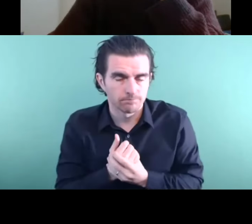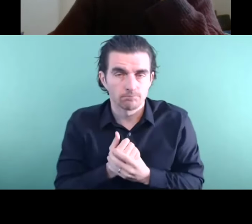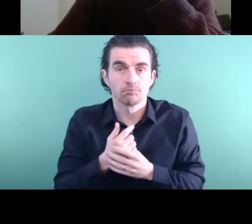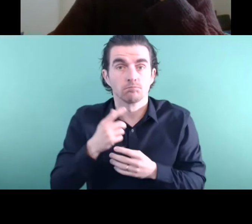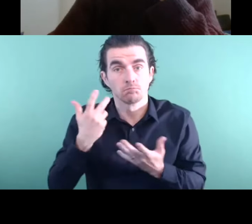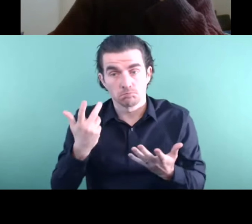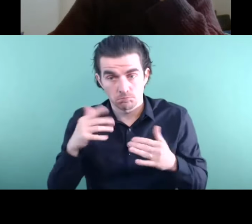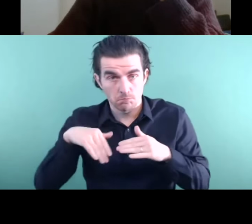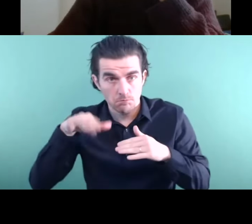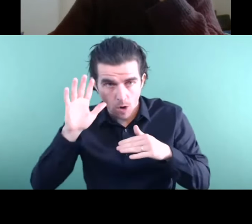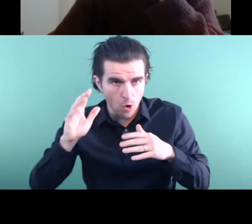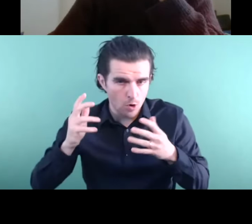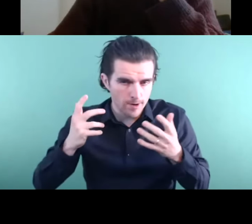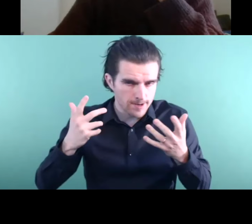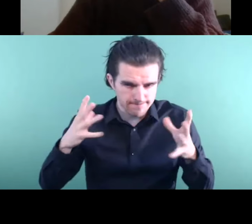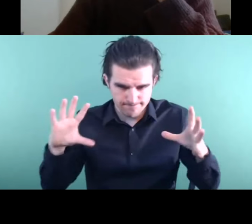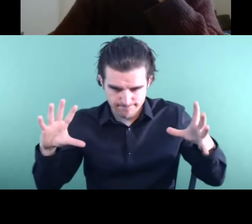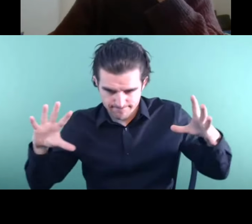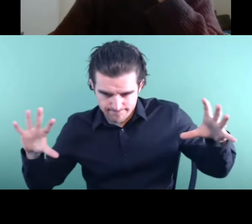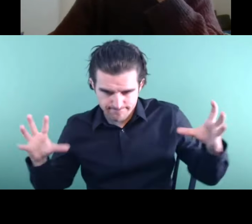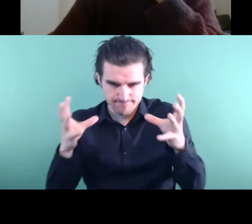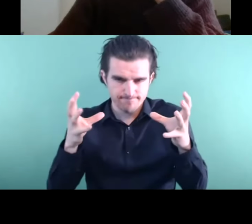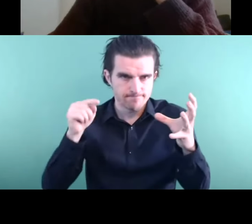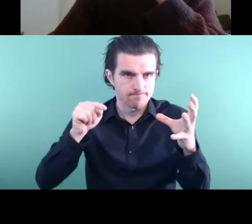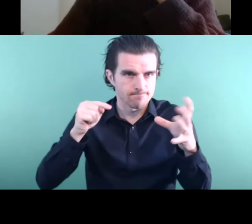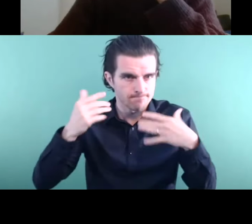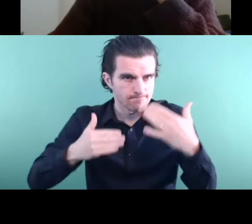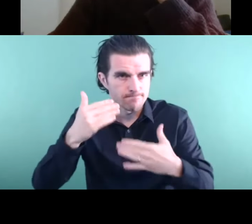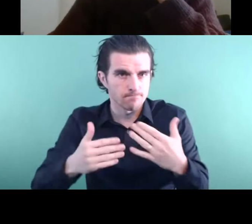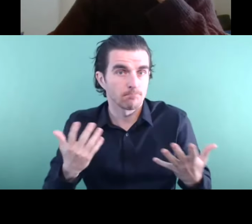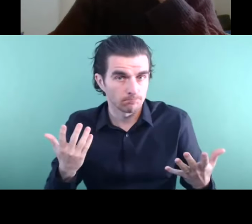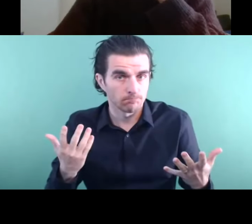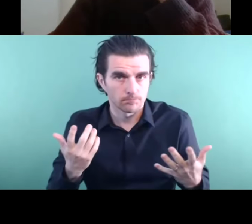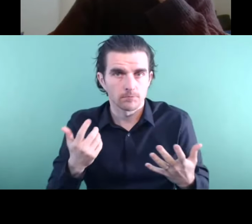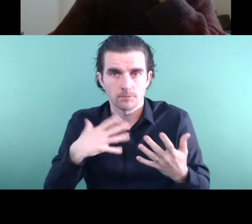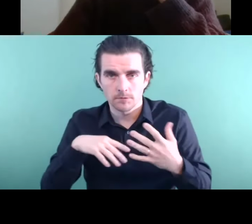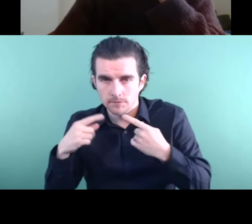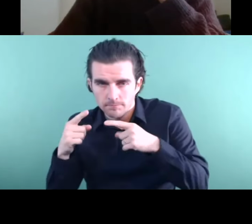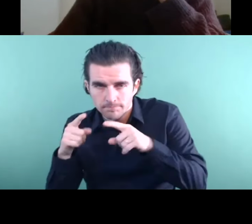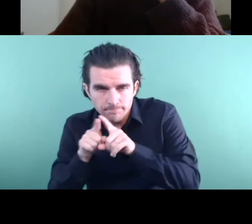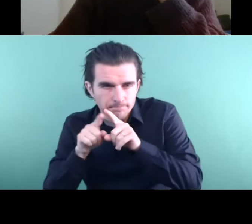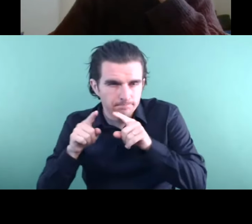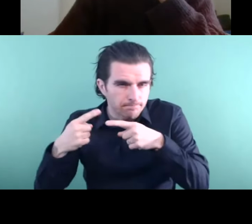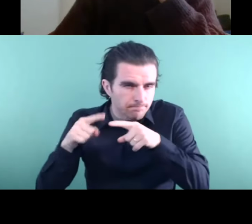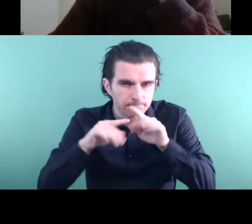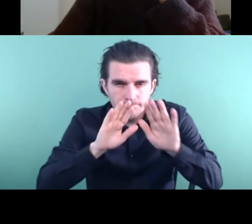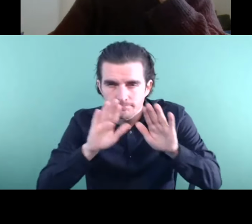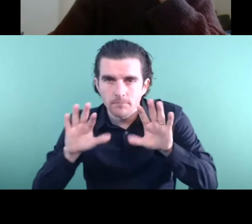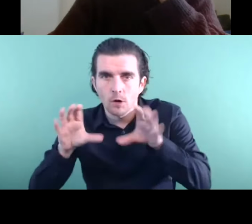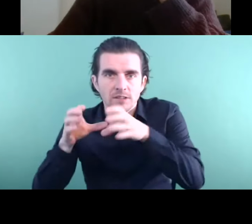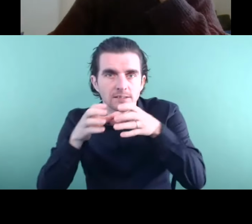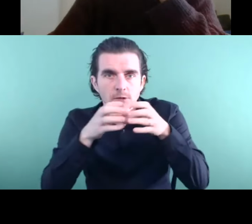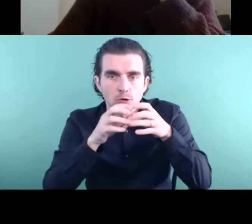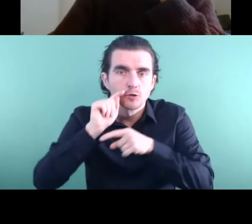understand where you want to see yourself influencing change. It really depends on what you want to achieve yourself